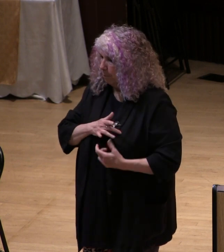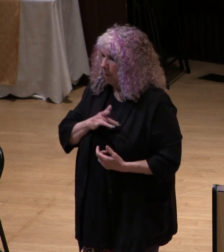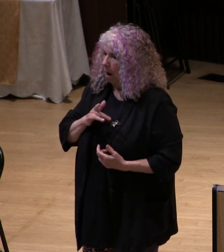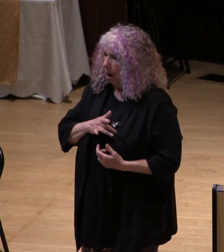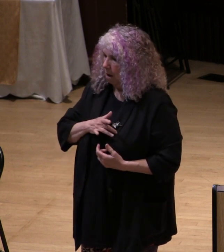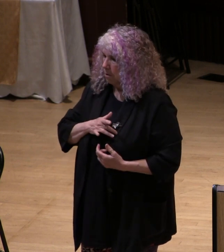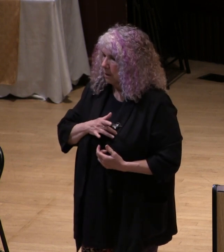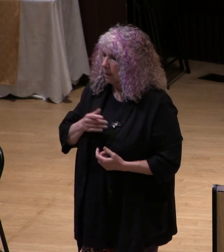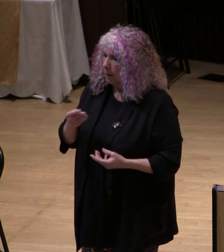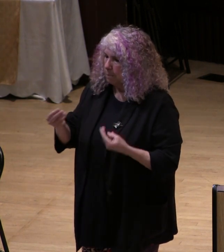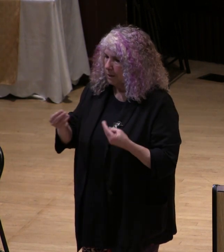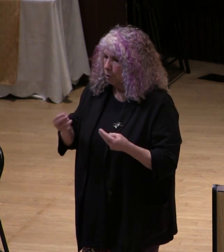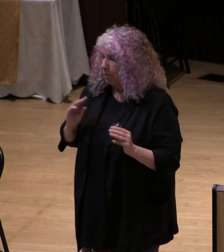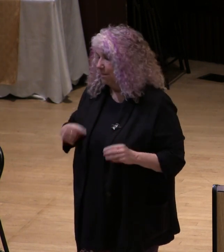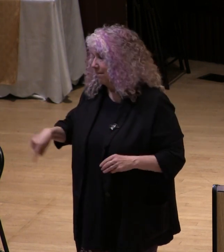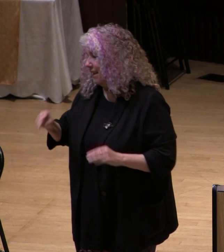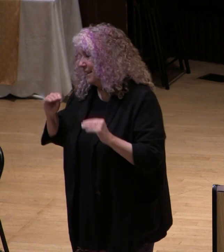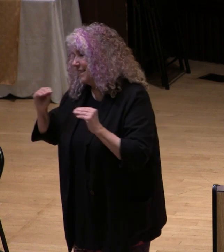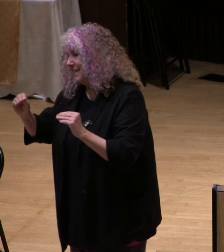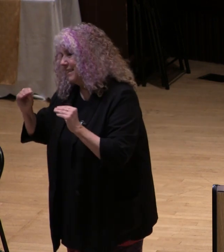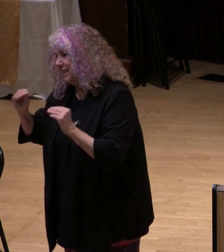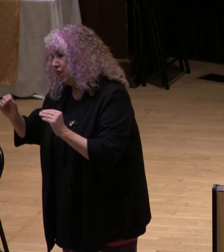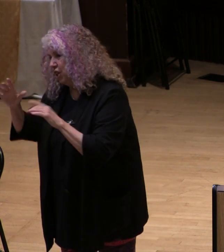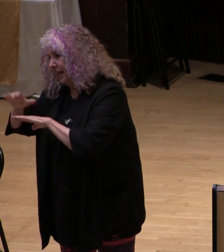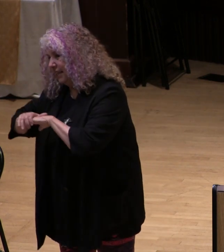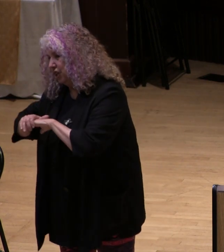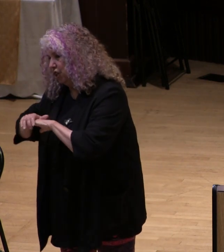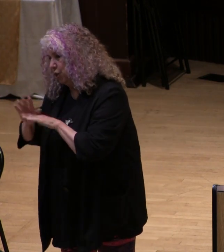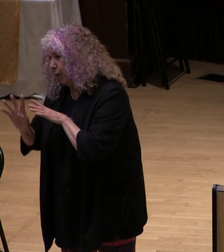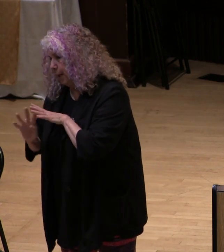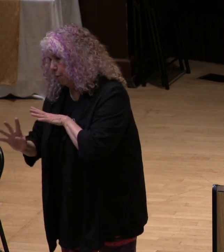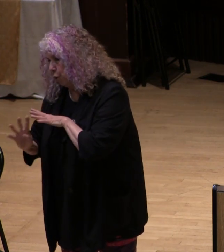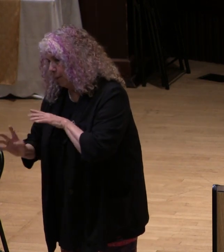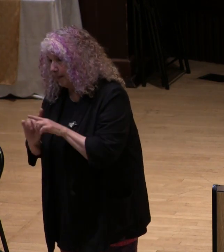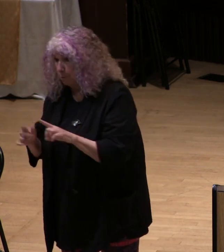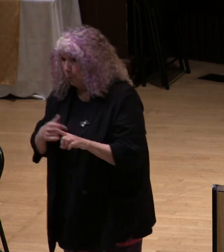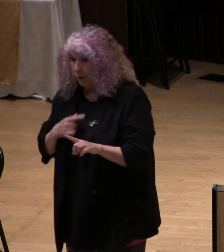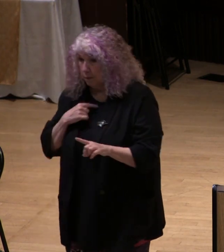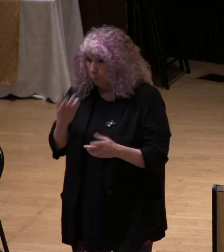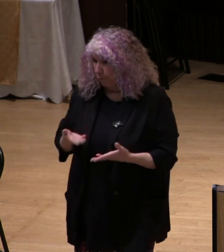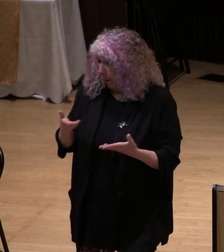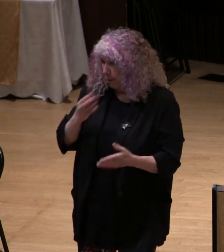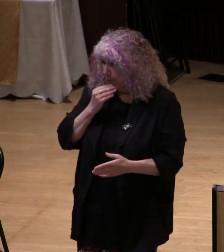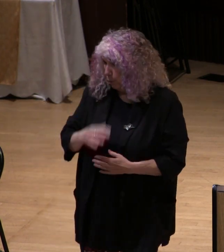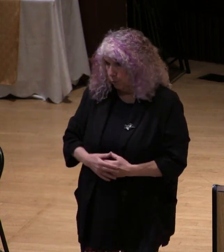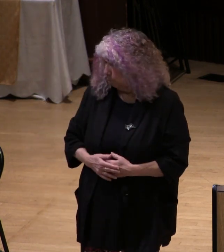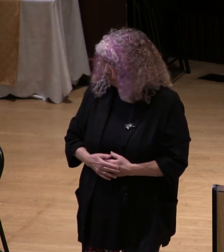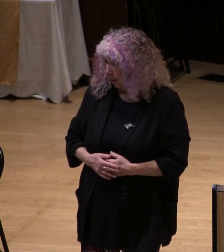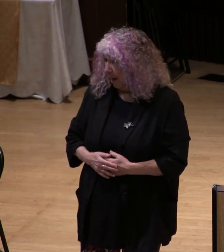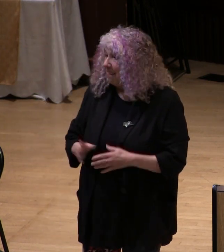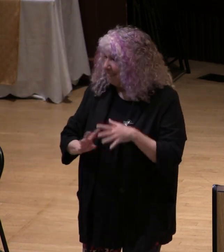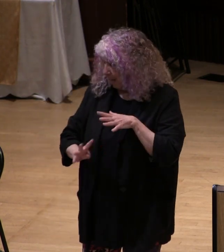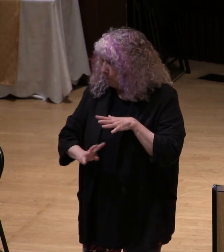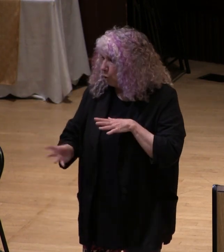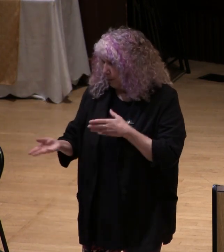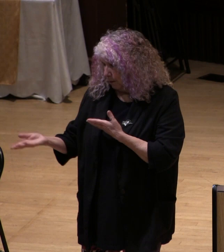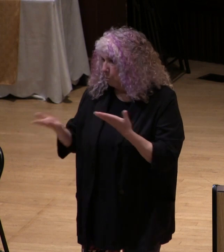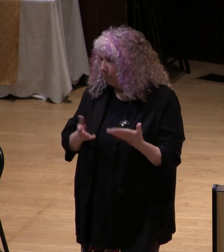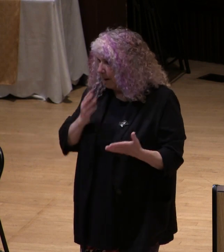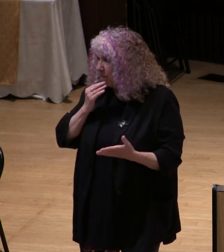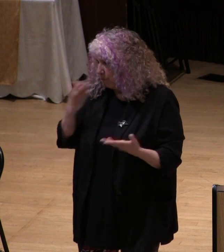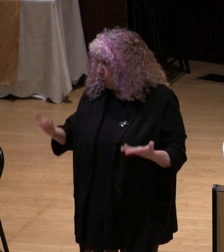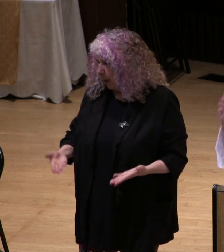that teaches English to immigrants. But we did not provide the food. The immigrants provided the